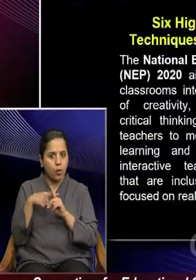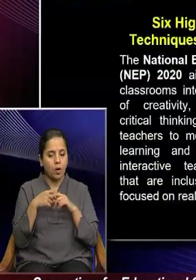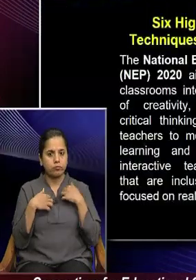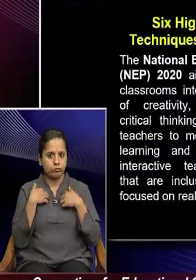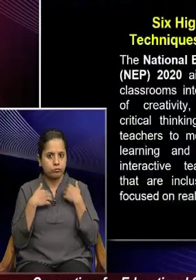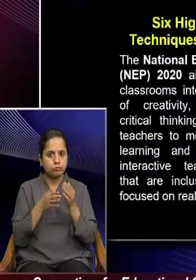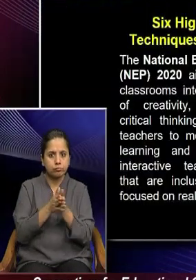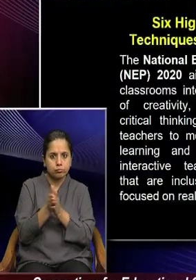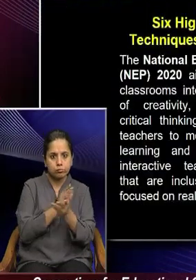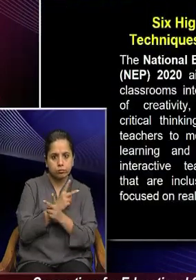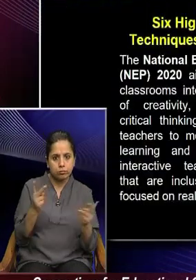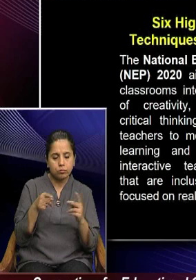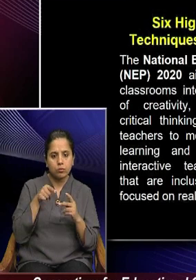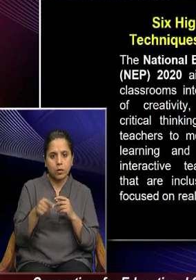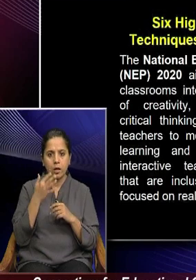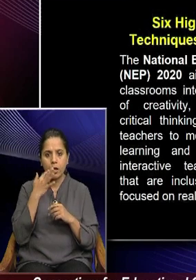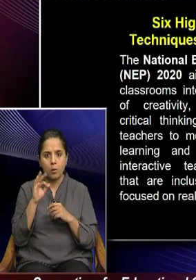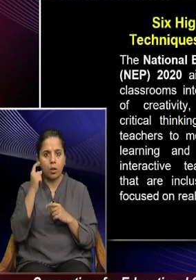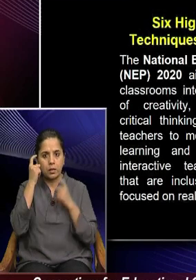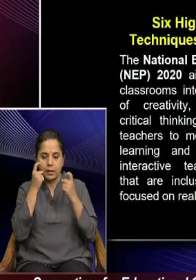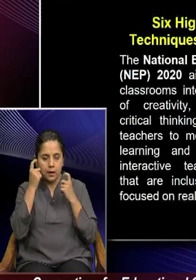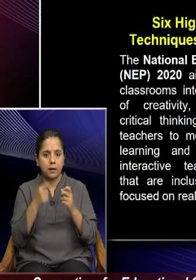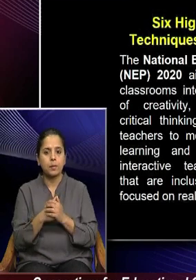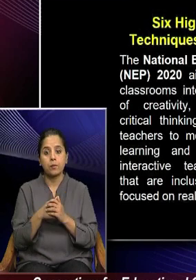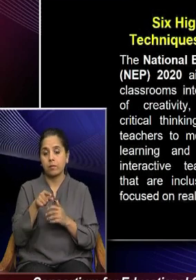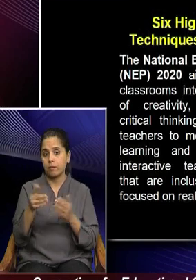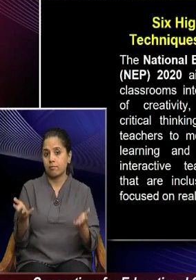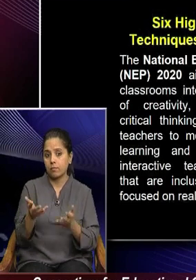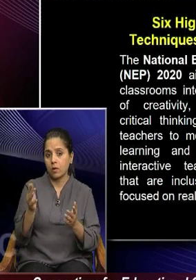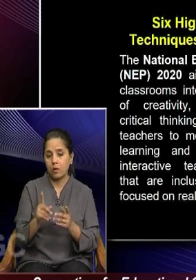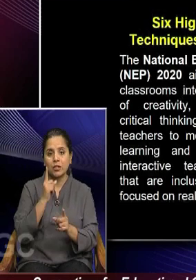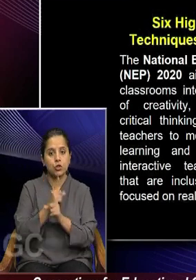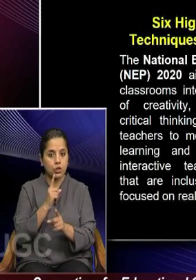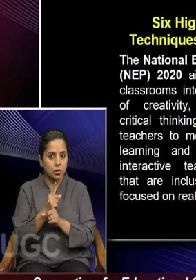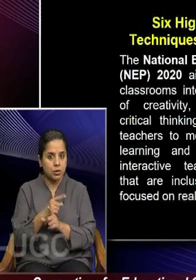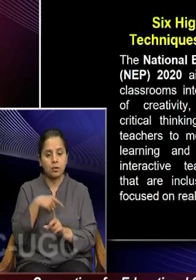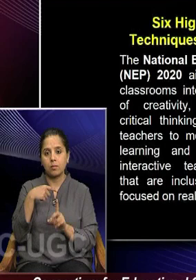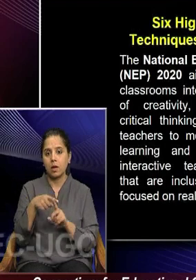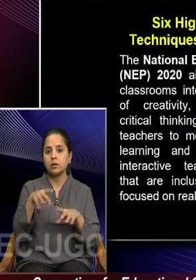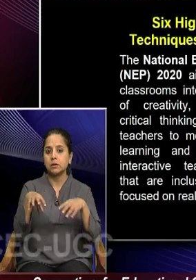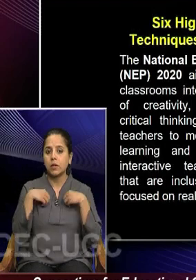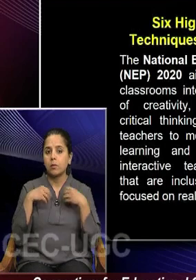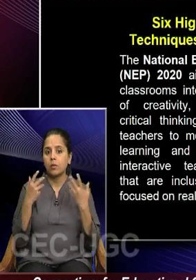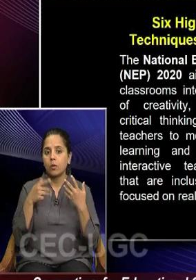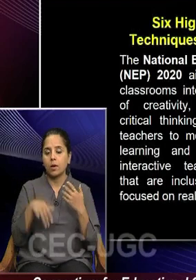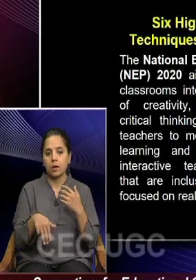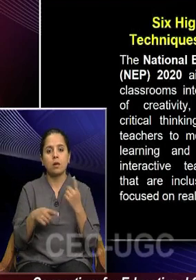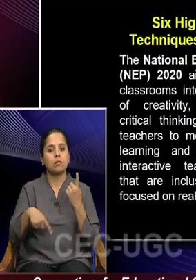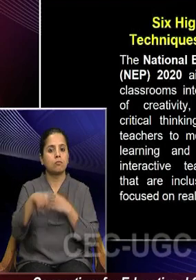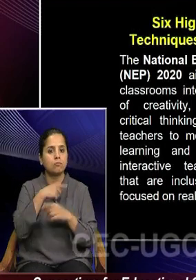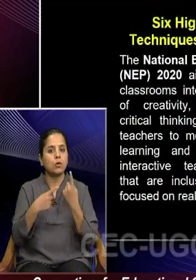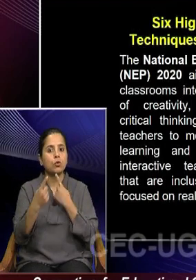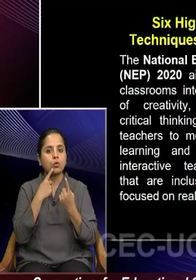curiosity, and critical thinking. It encourages the teachers and adopt the modern